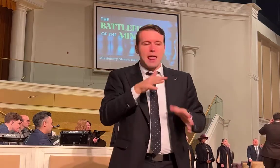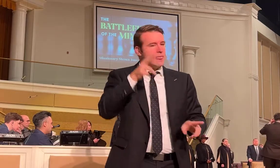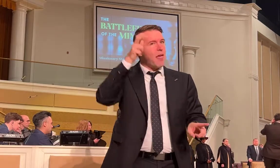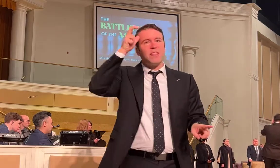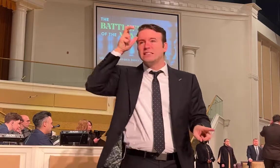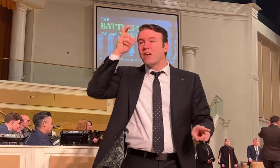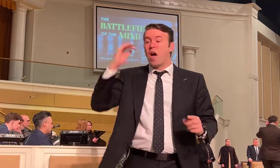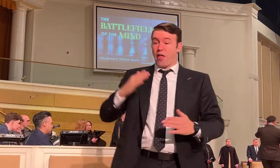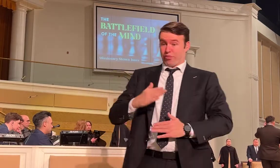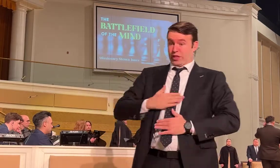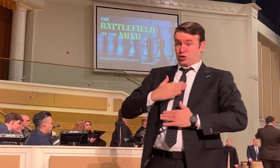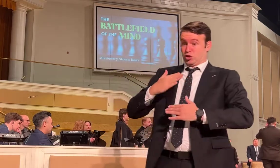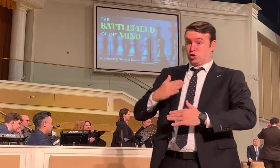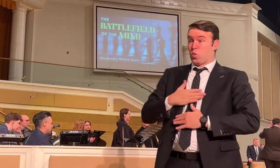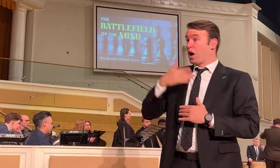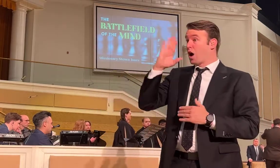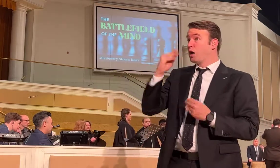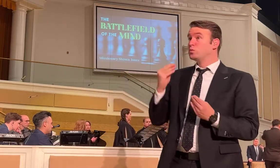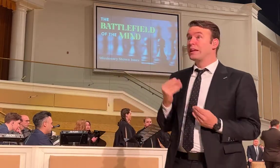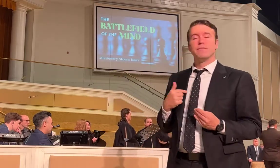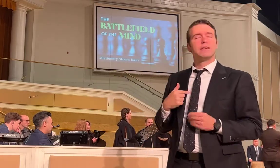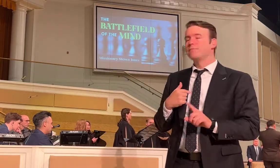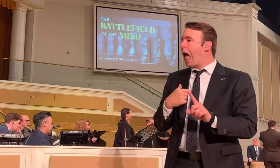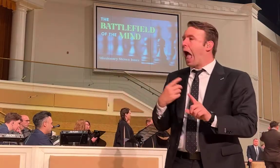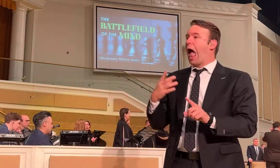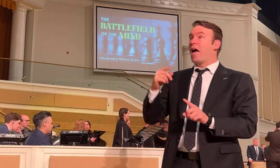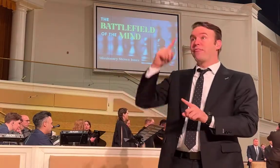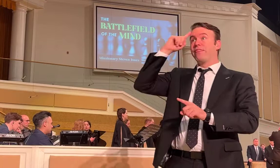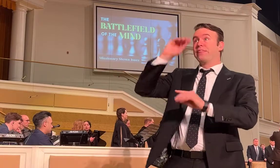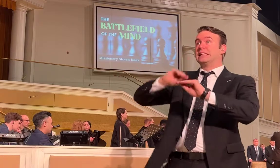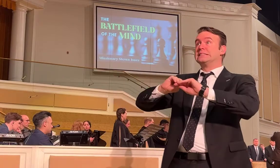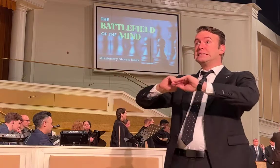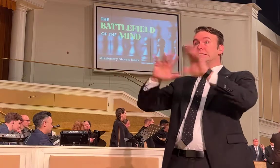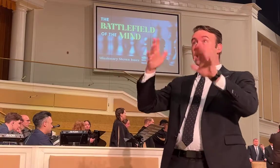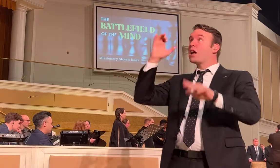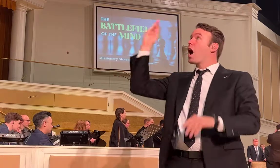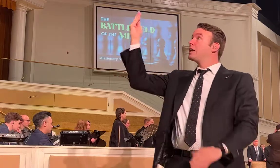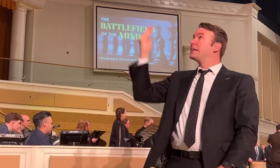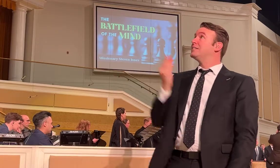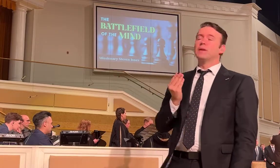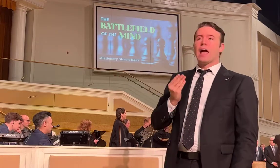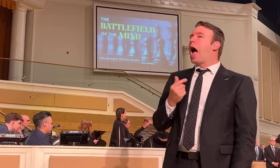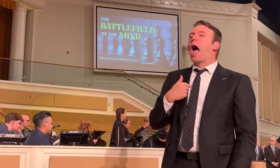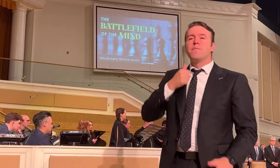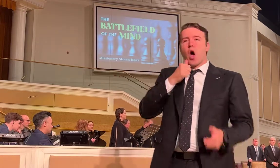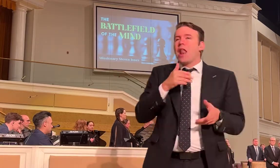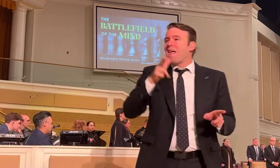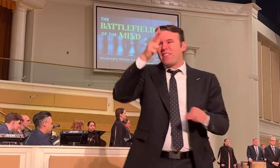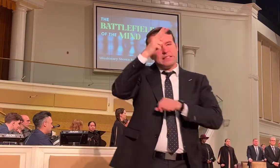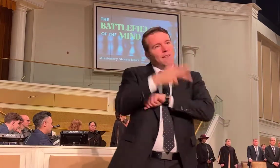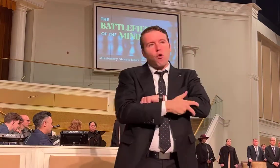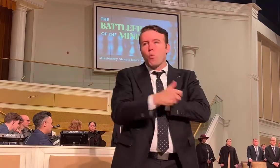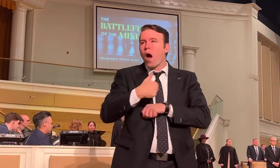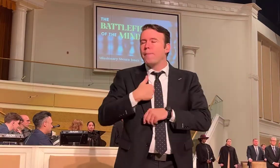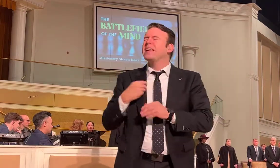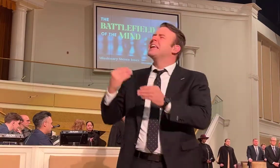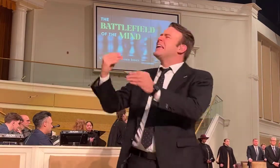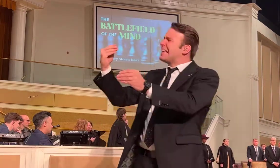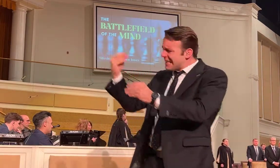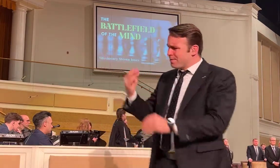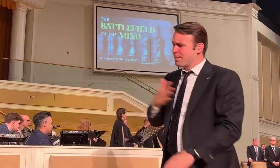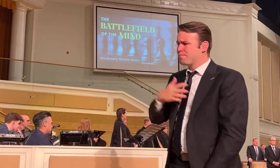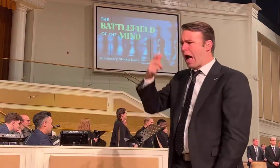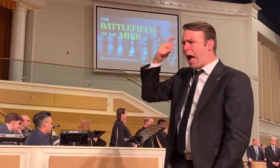the joy that God wants to give me, and the sanity that God wants to give me. Give me my mind back.